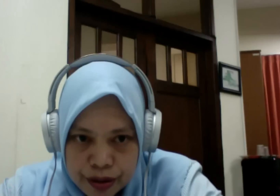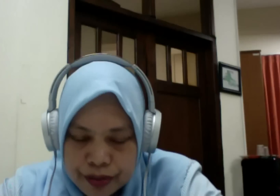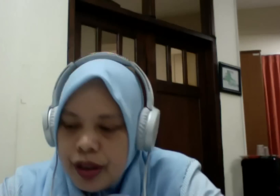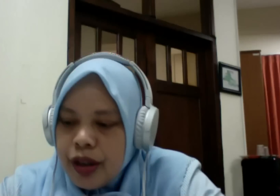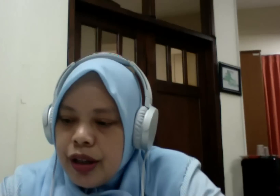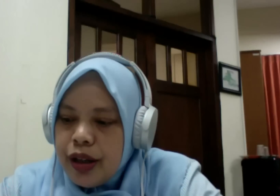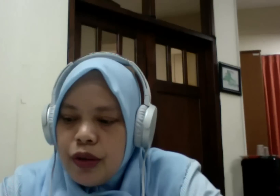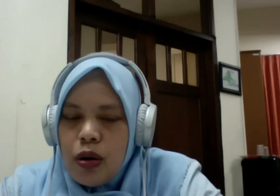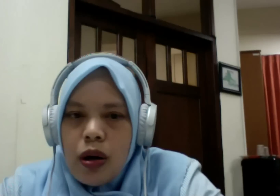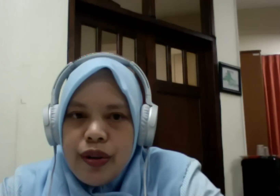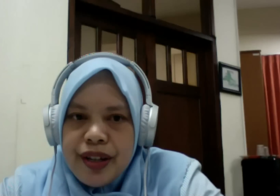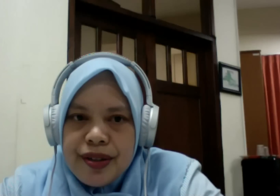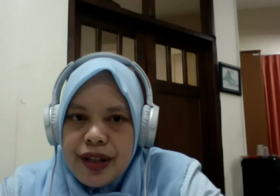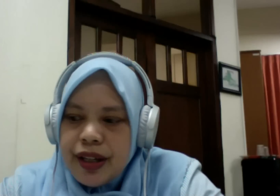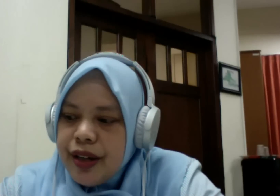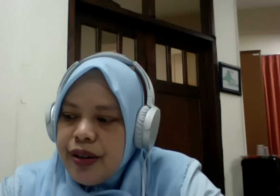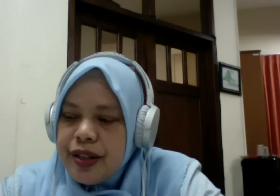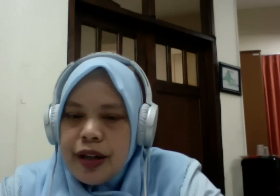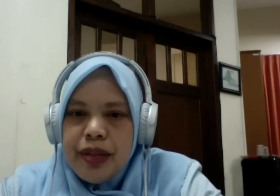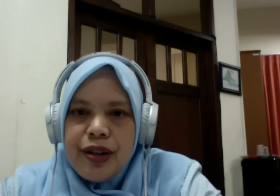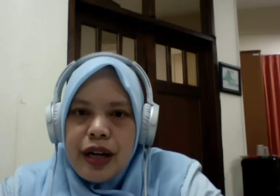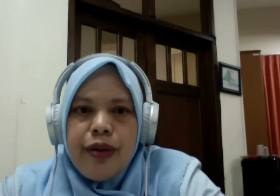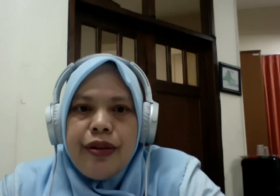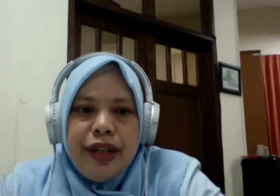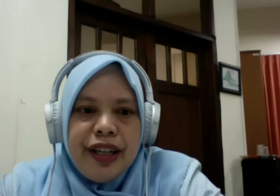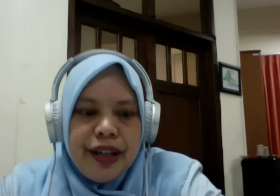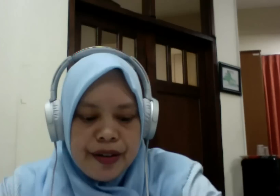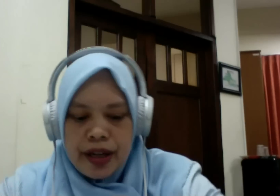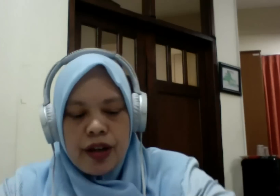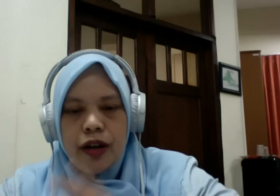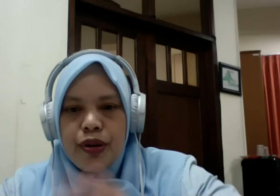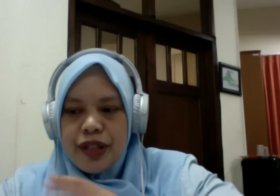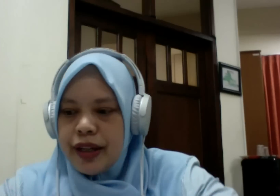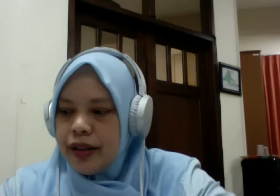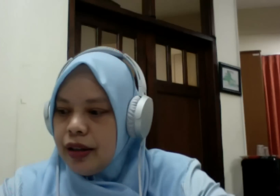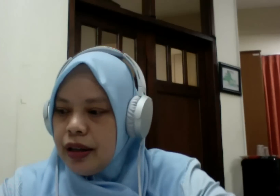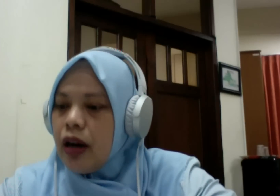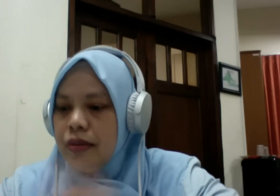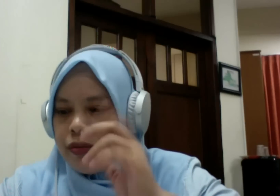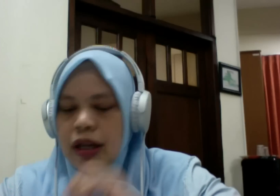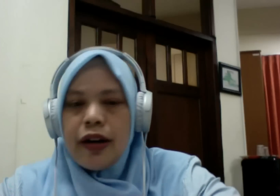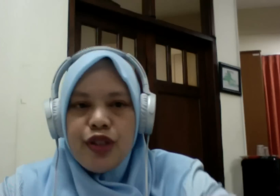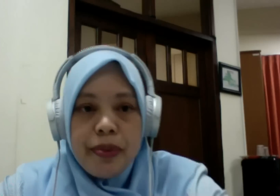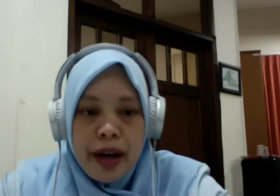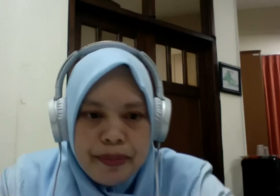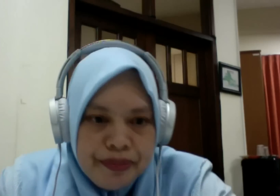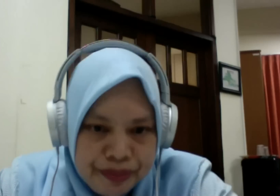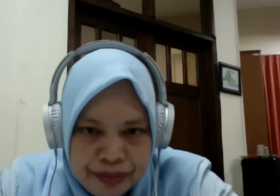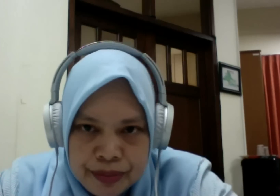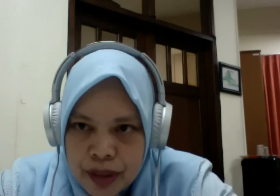afternoon for all audience in Indonesia, because now in Indonesia approaching around 3